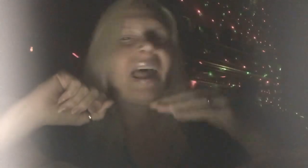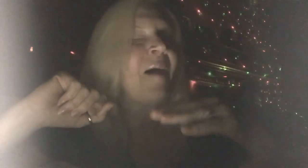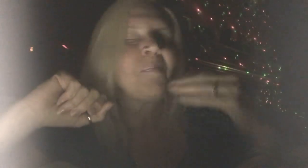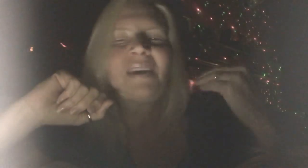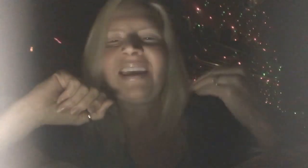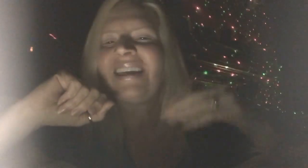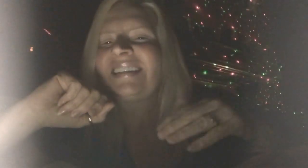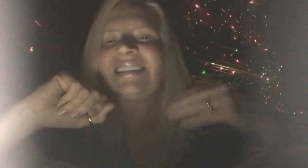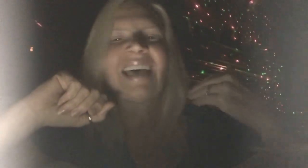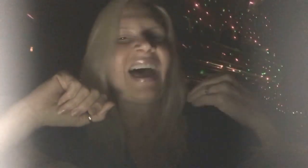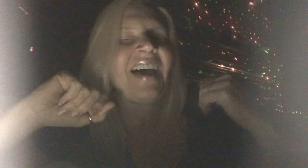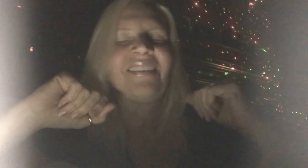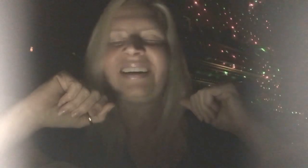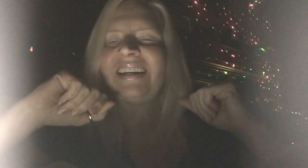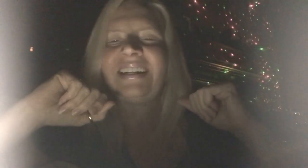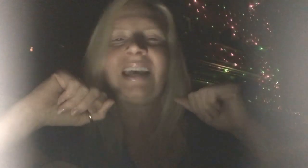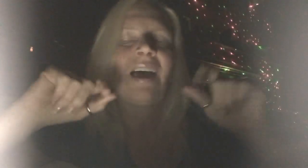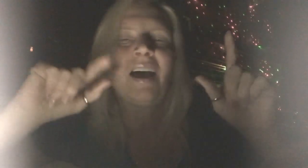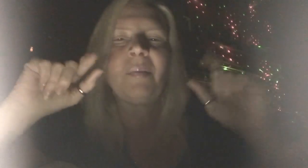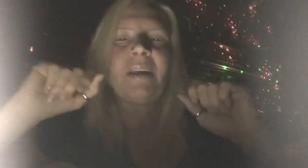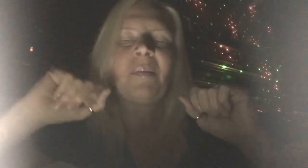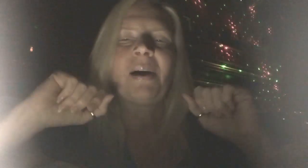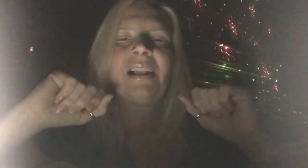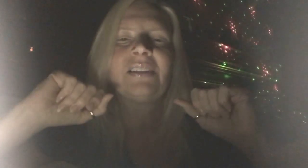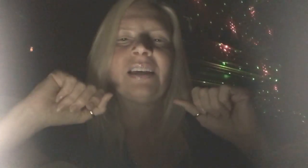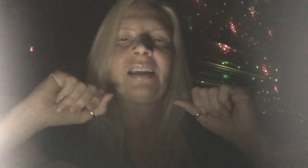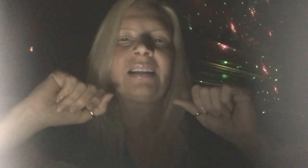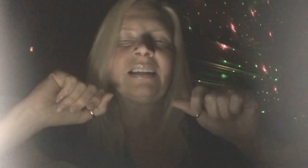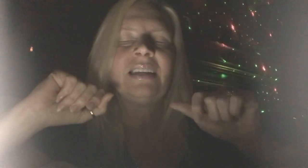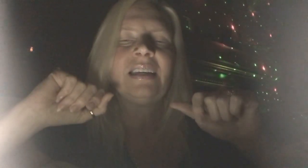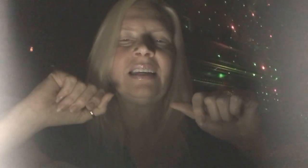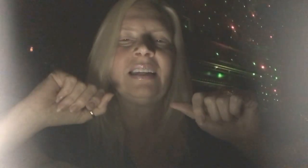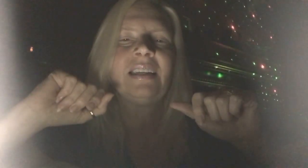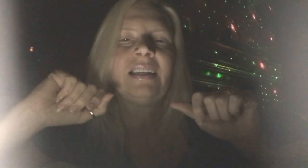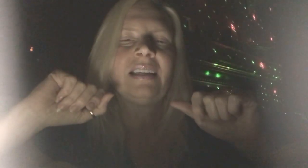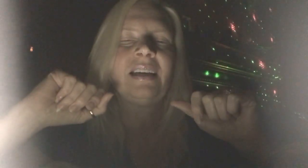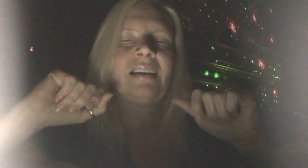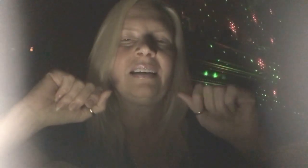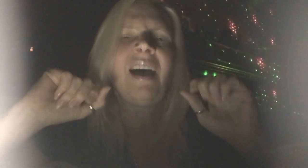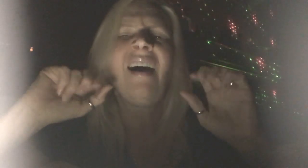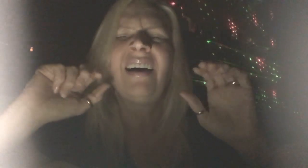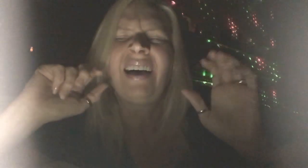not being sorry. I'm unapologetically in